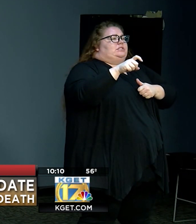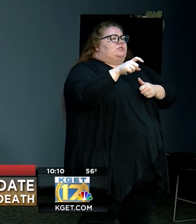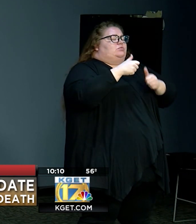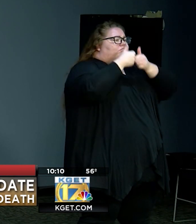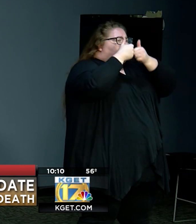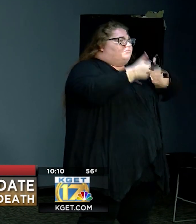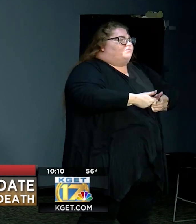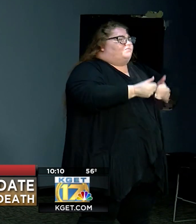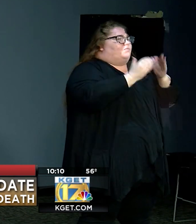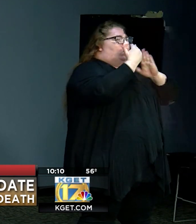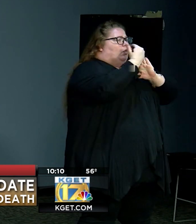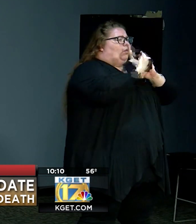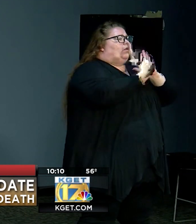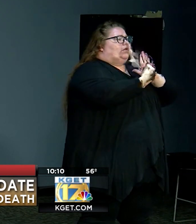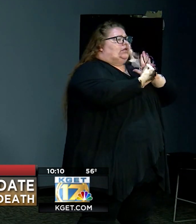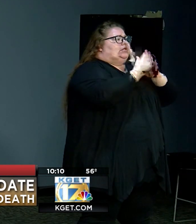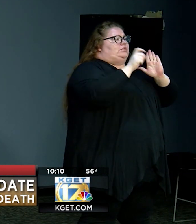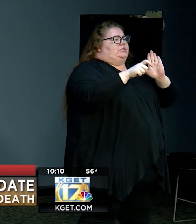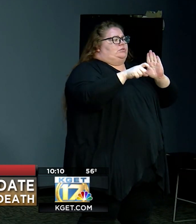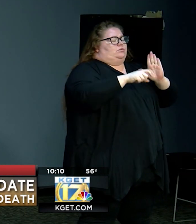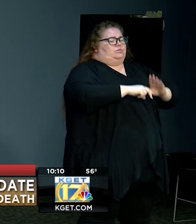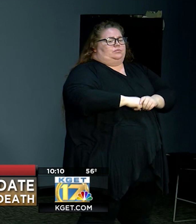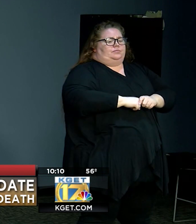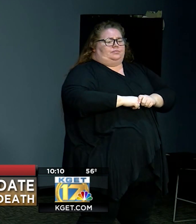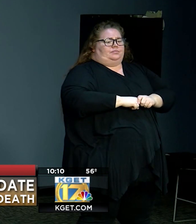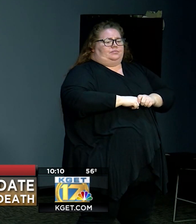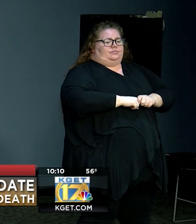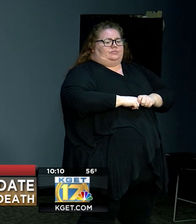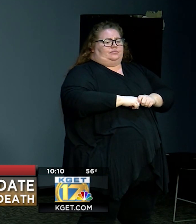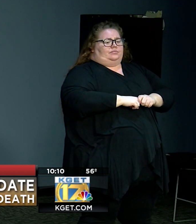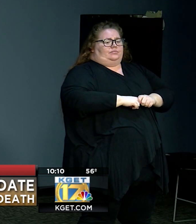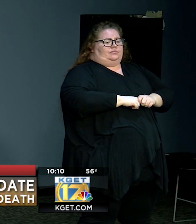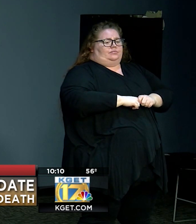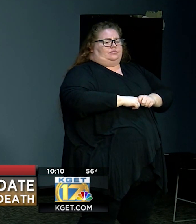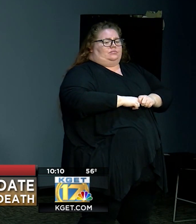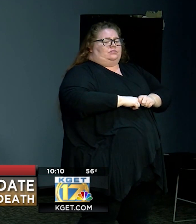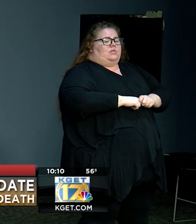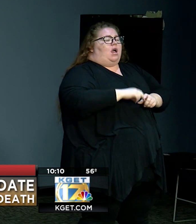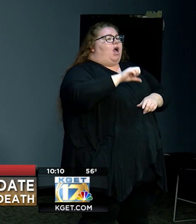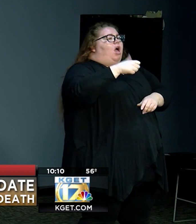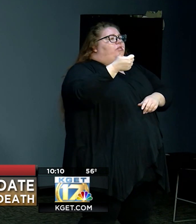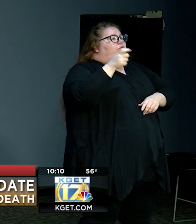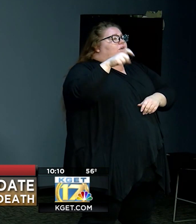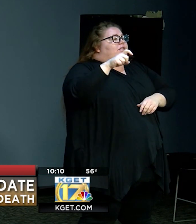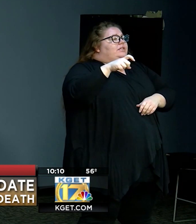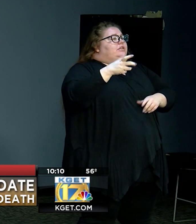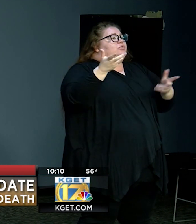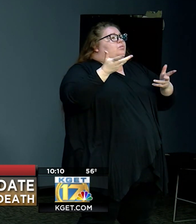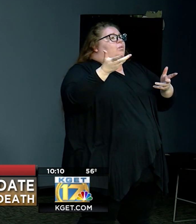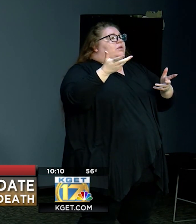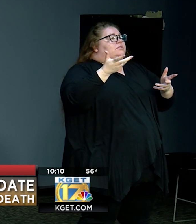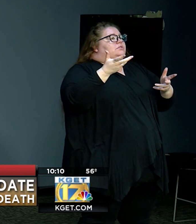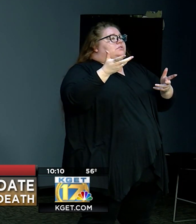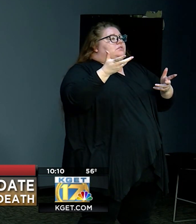follow the guidelines. But there's another thing that we need that's also